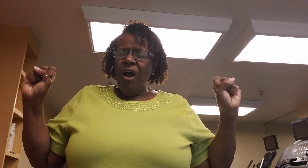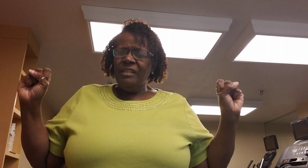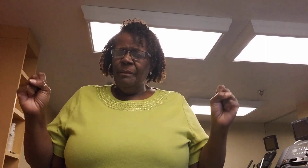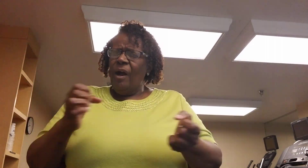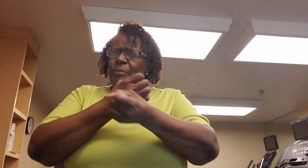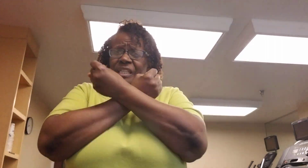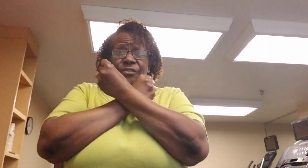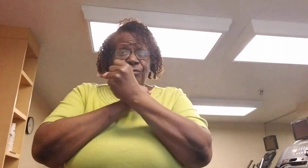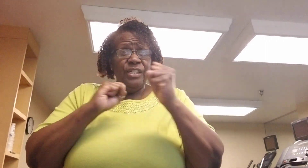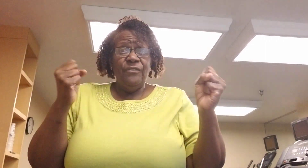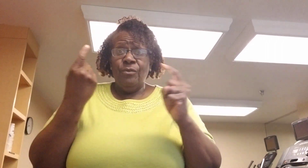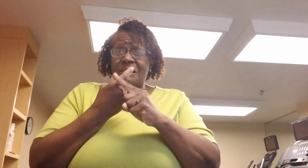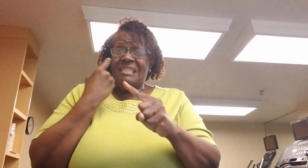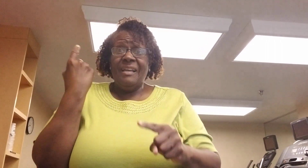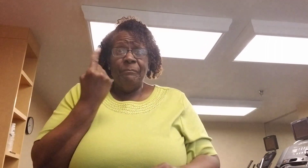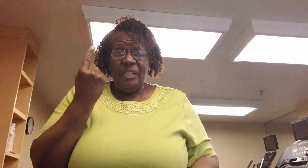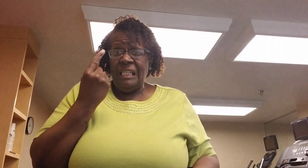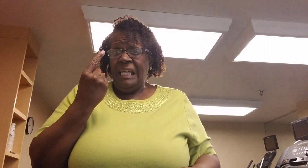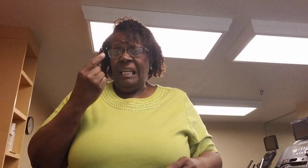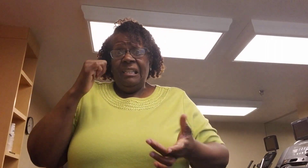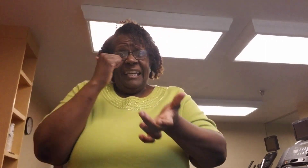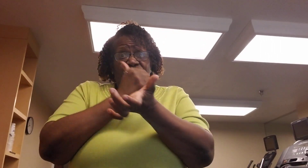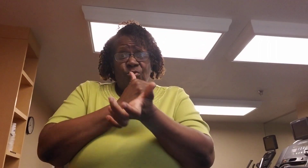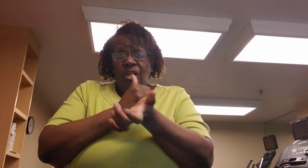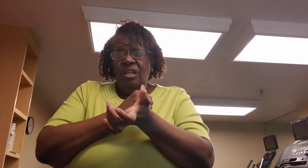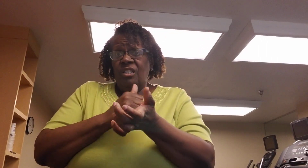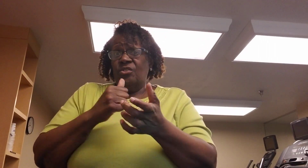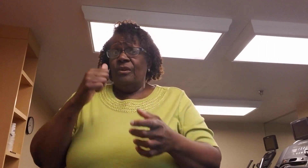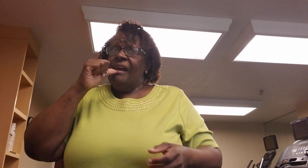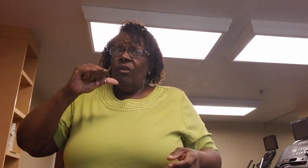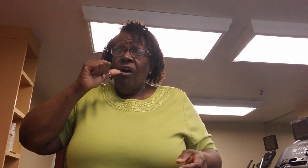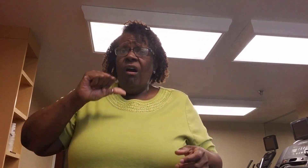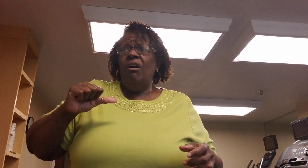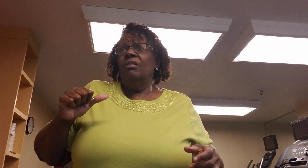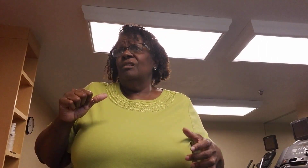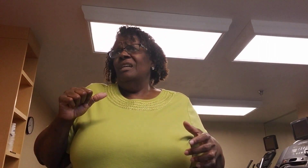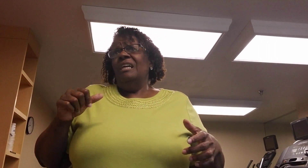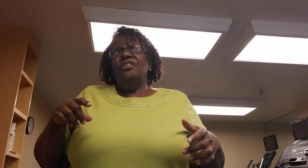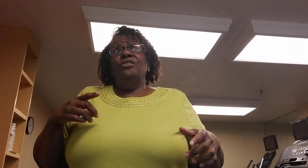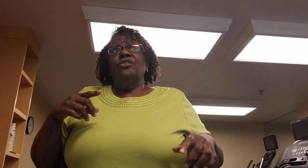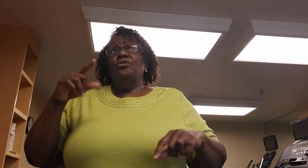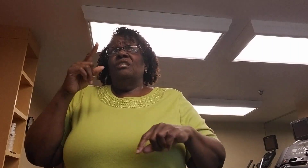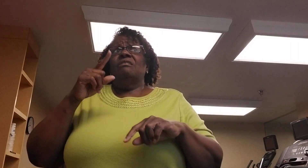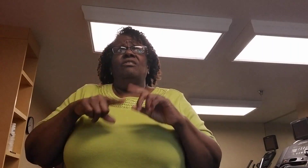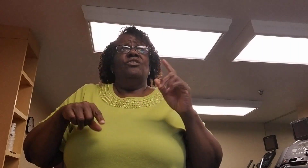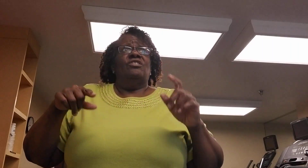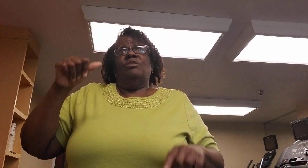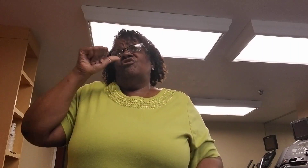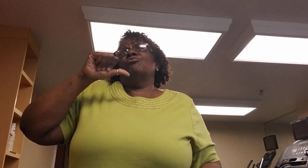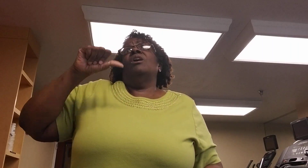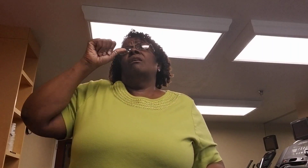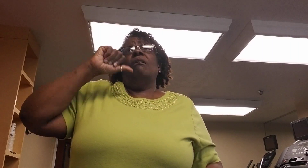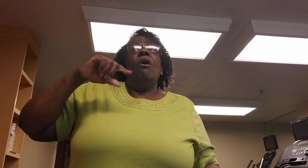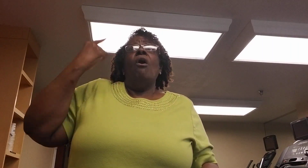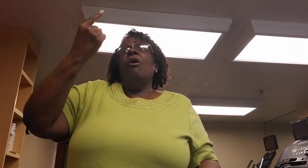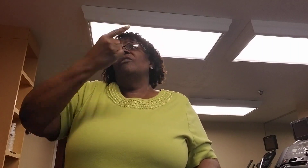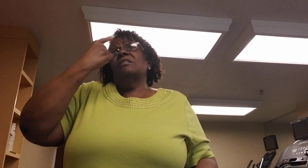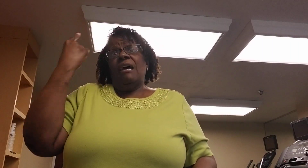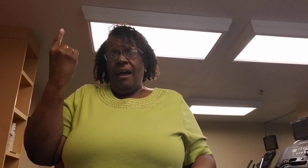talking about being free from something like drugs or alcohol, or, you know, you just get drunk all the time.